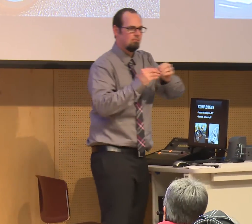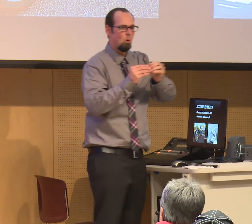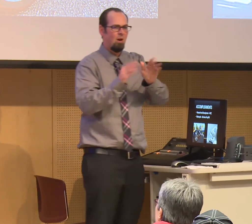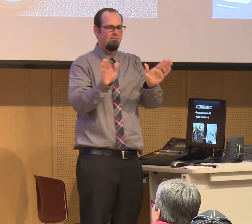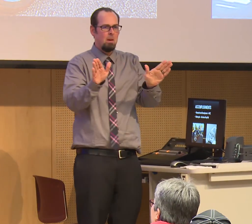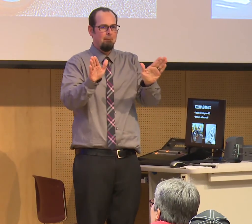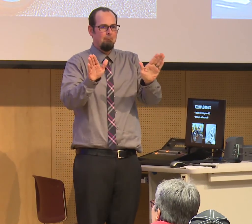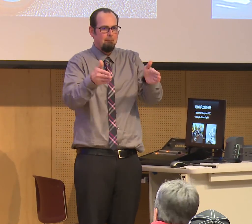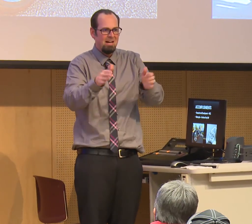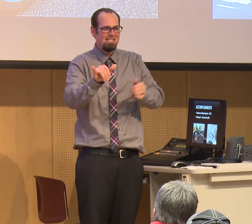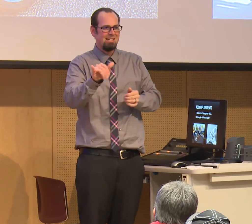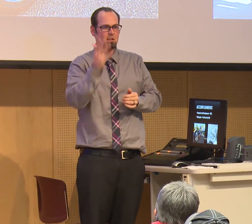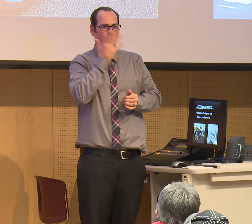It was more boxy looking.